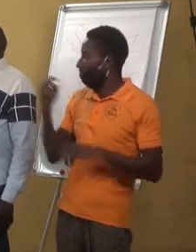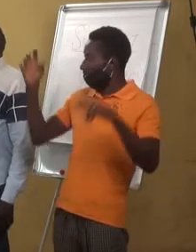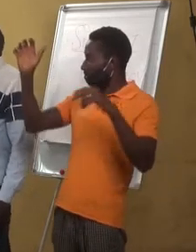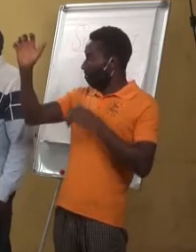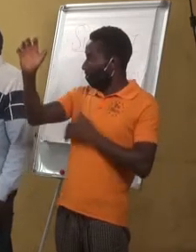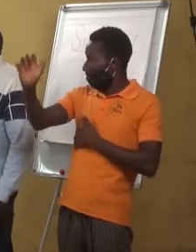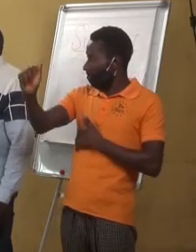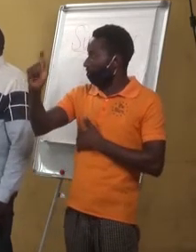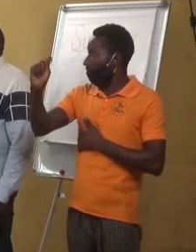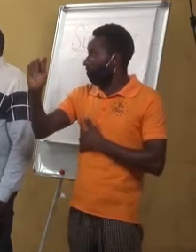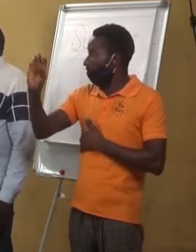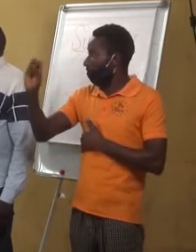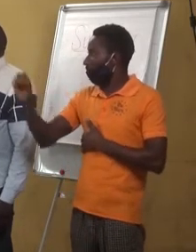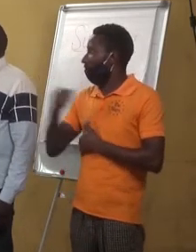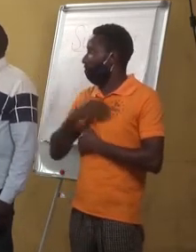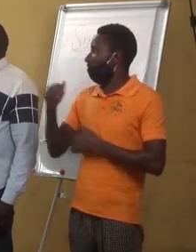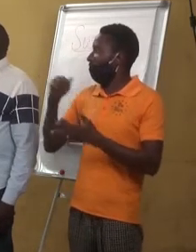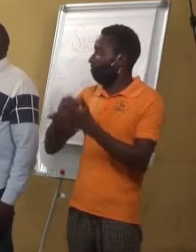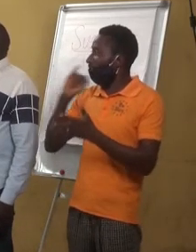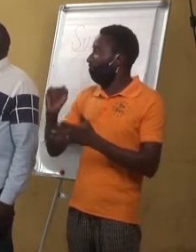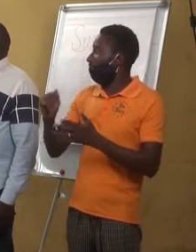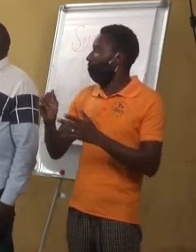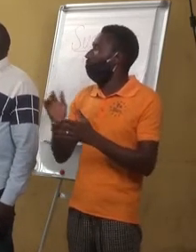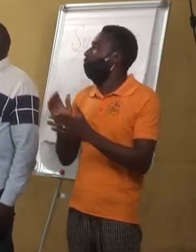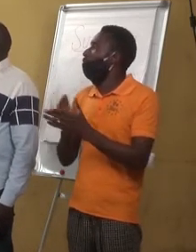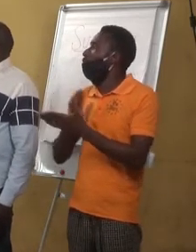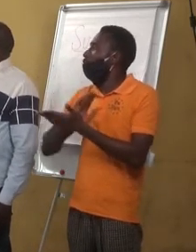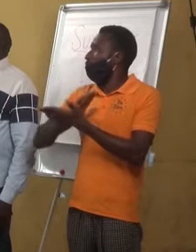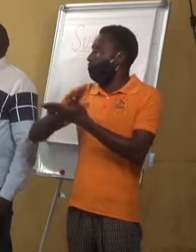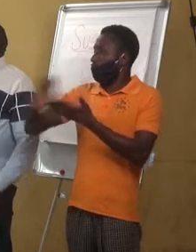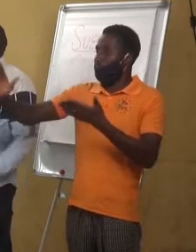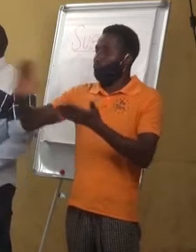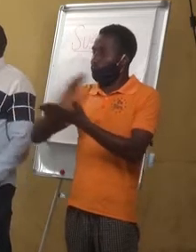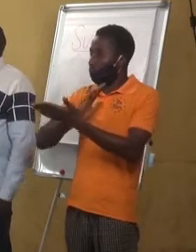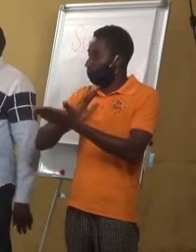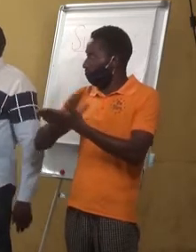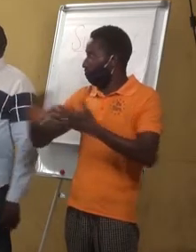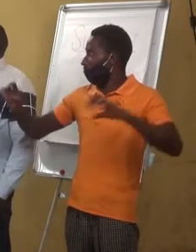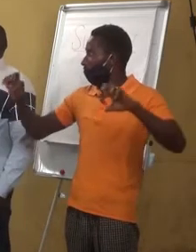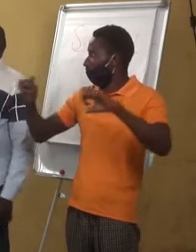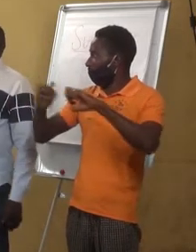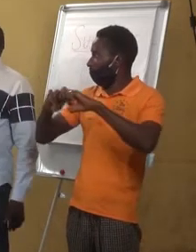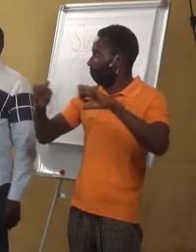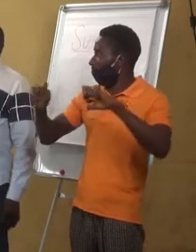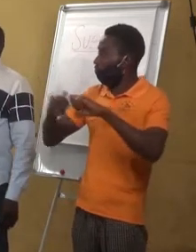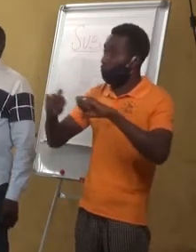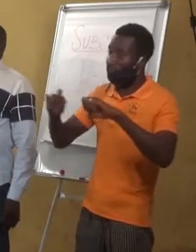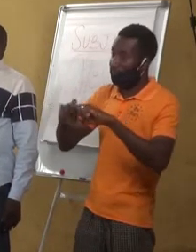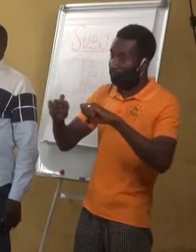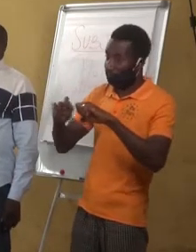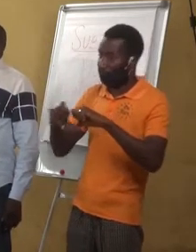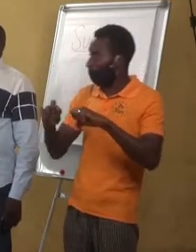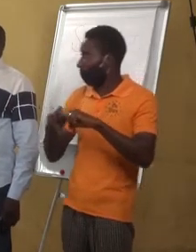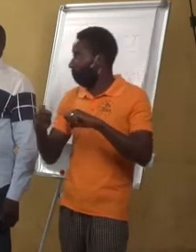gain electrons to become anions, that is negatively charged. They combine together because they want to obtain what we